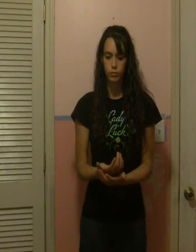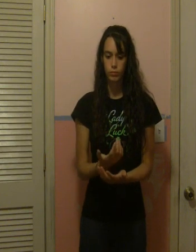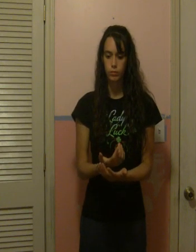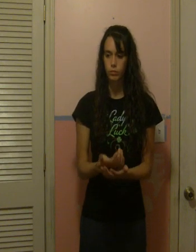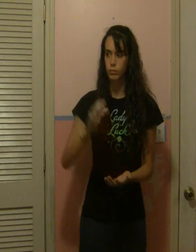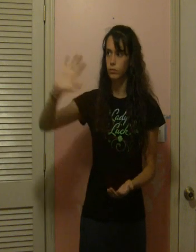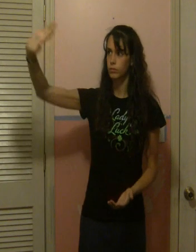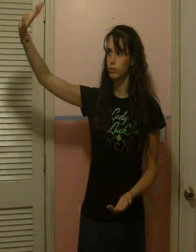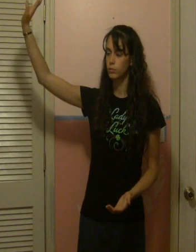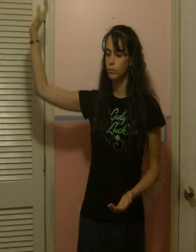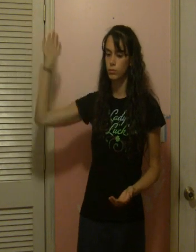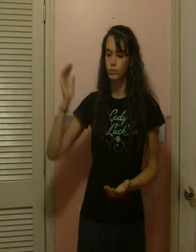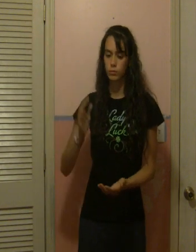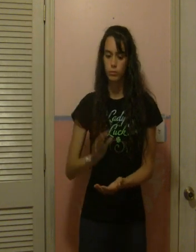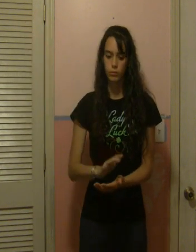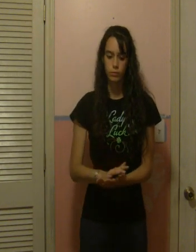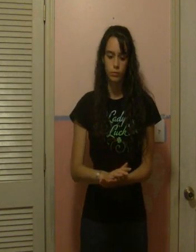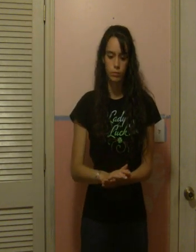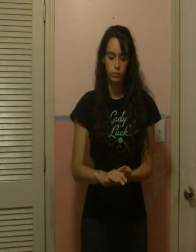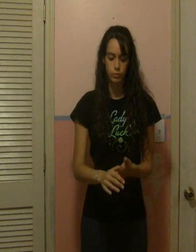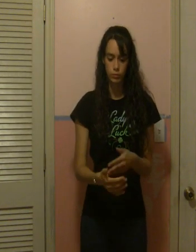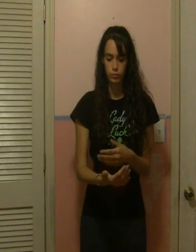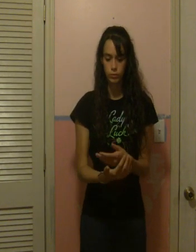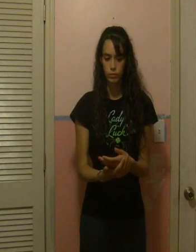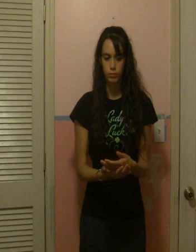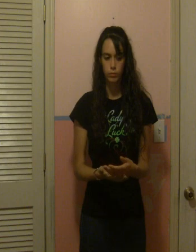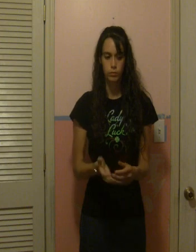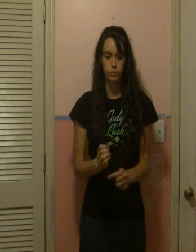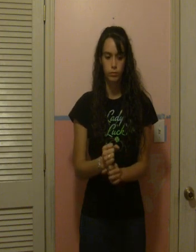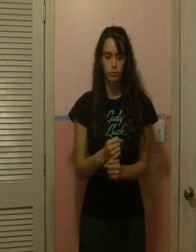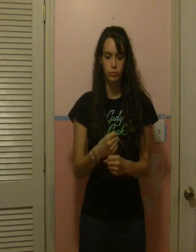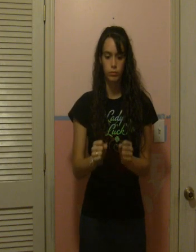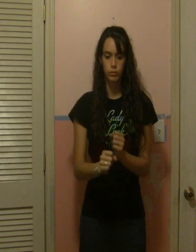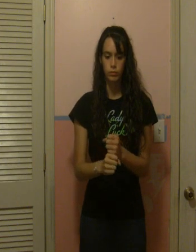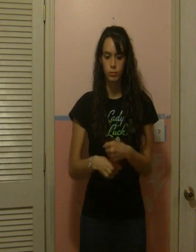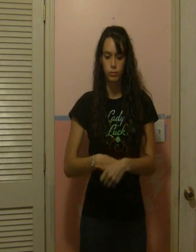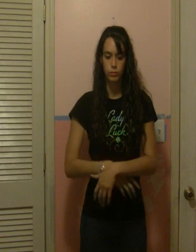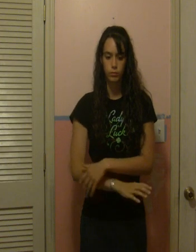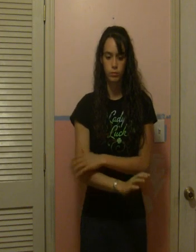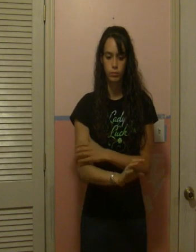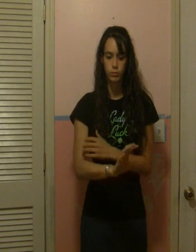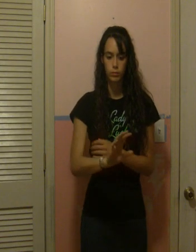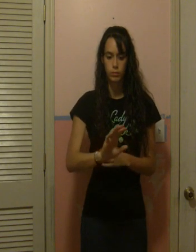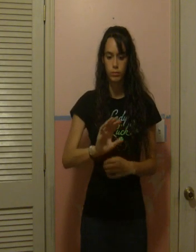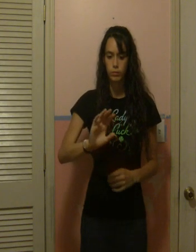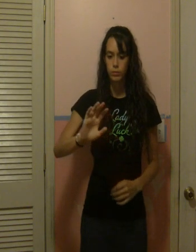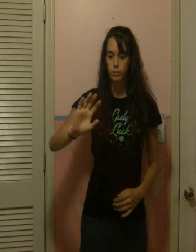held in your hands Crafted into your